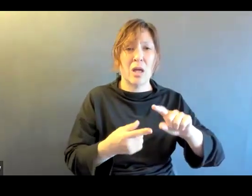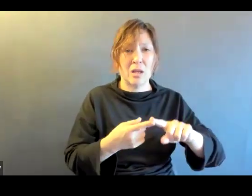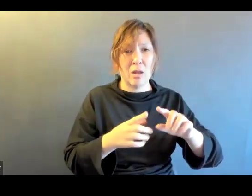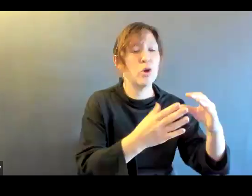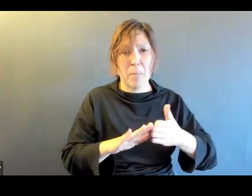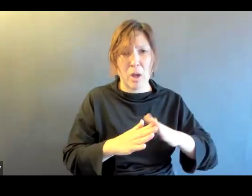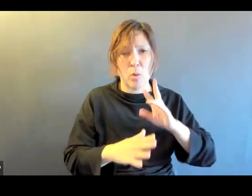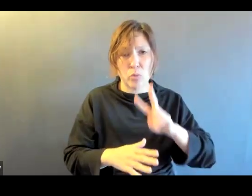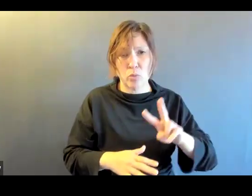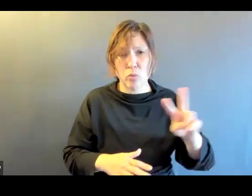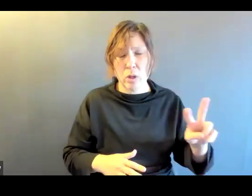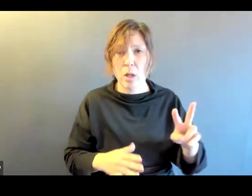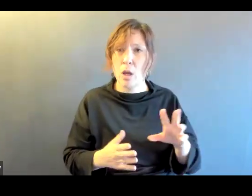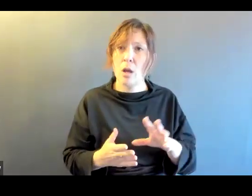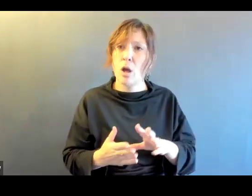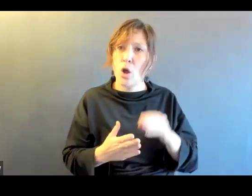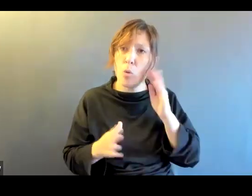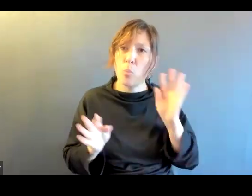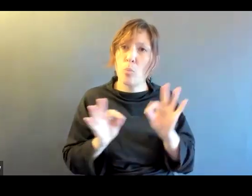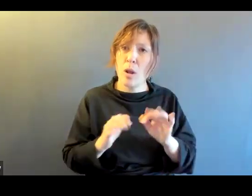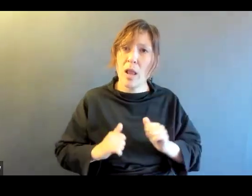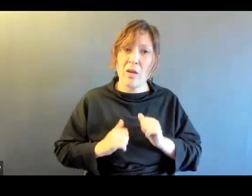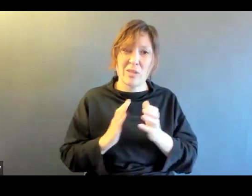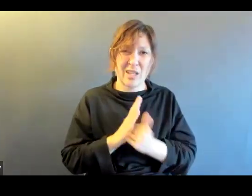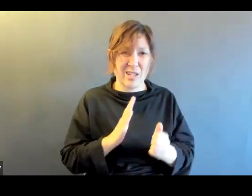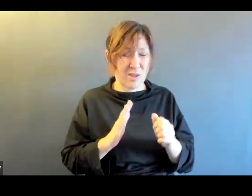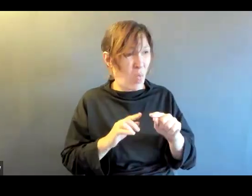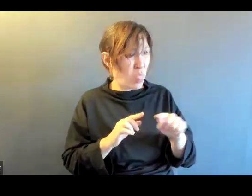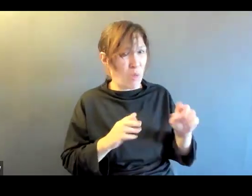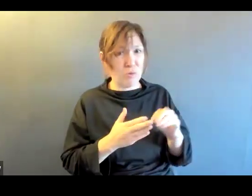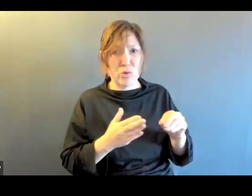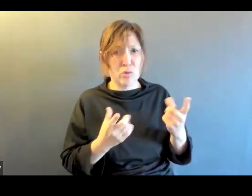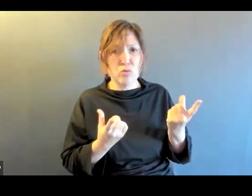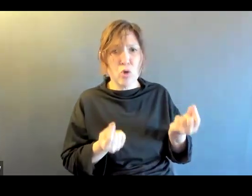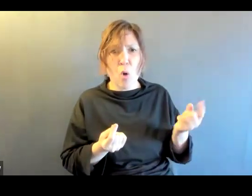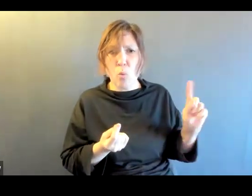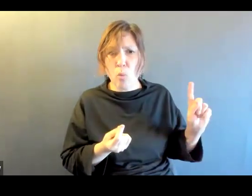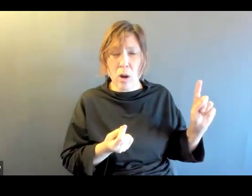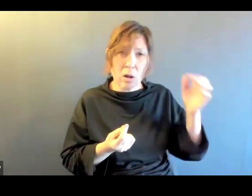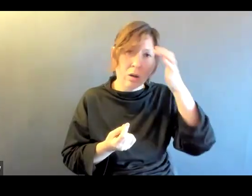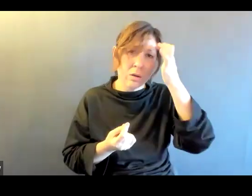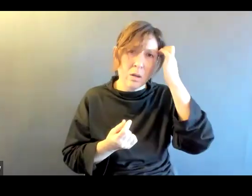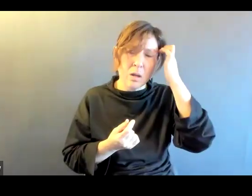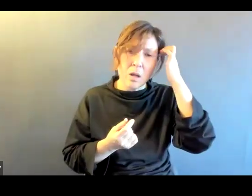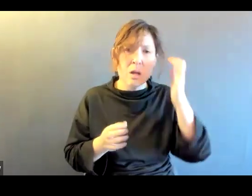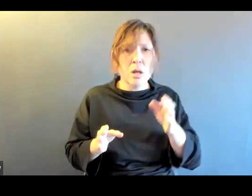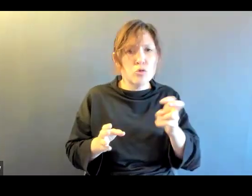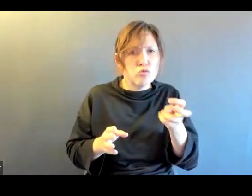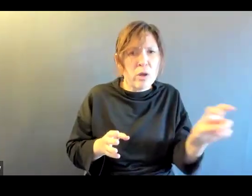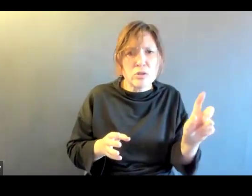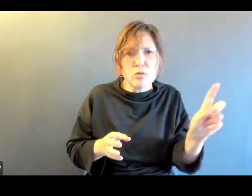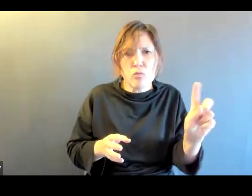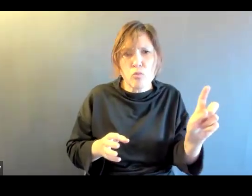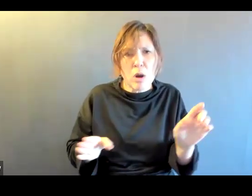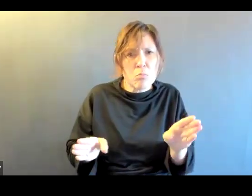prepare for independence after high school. Where will they go? What is the plan for these students and the families to